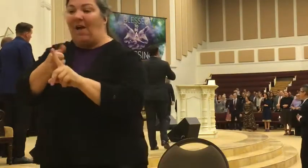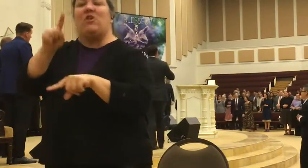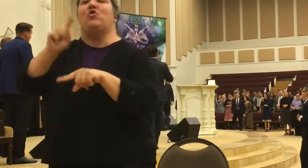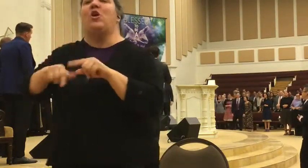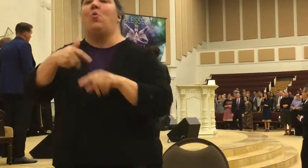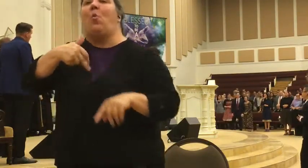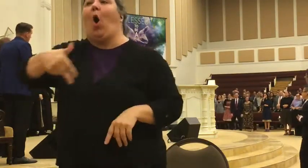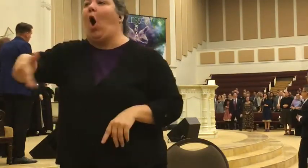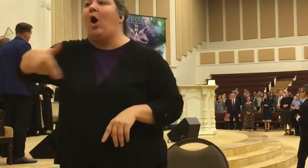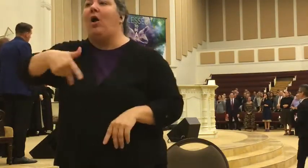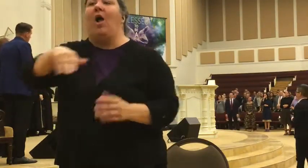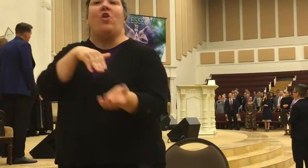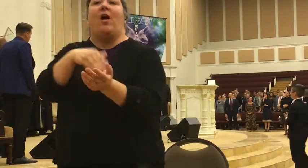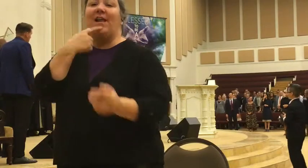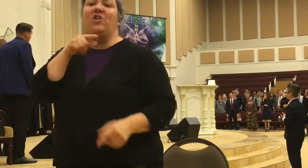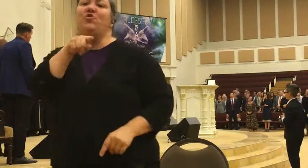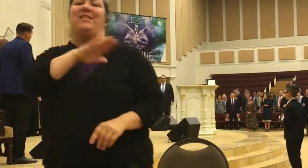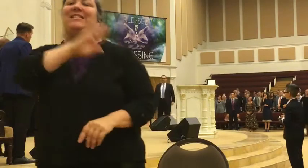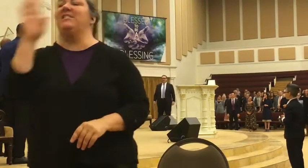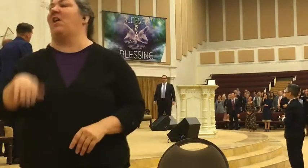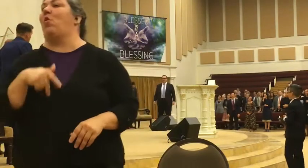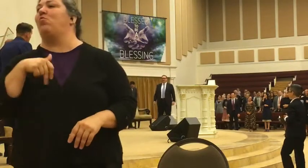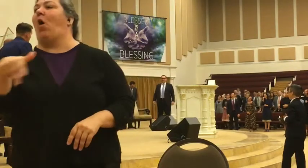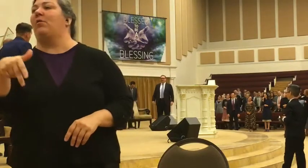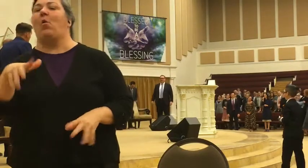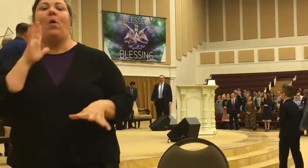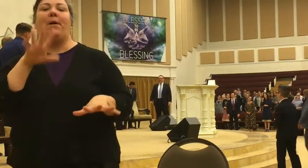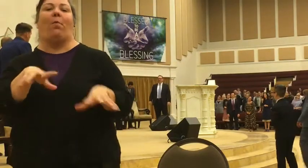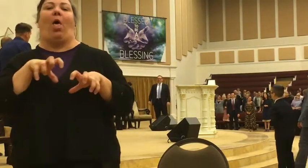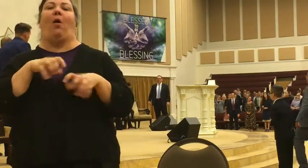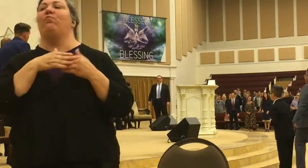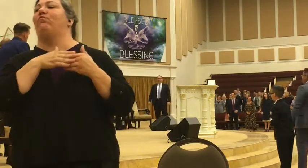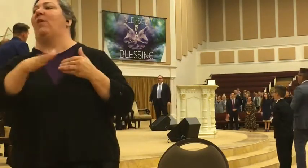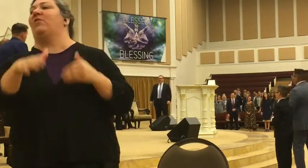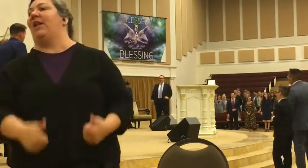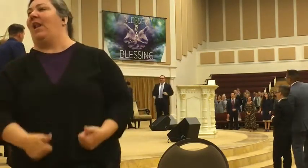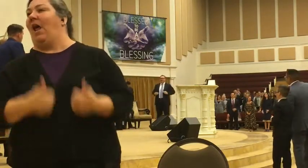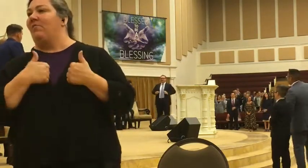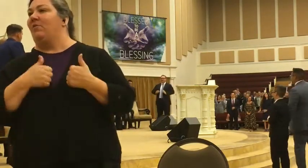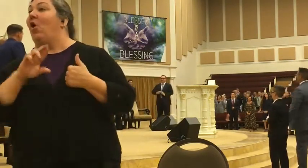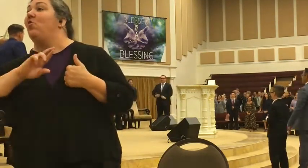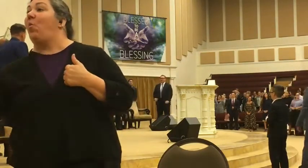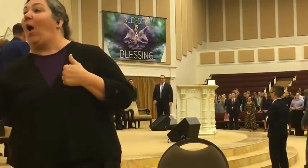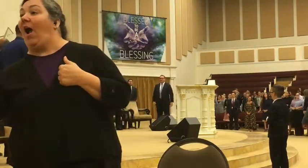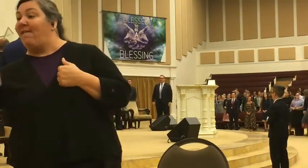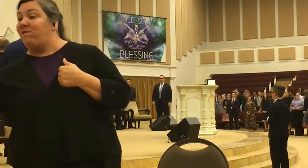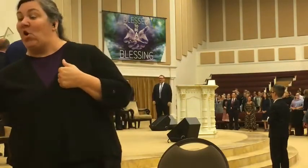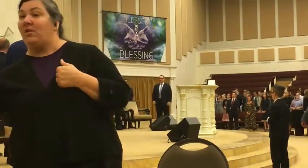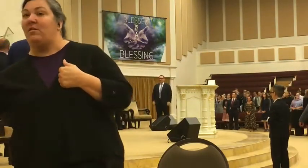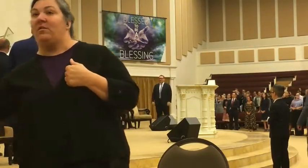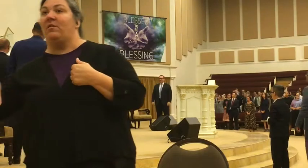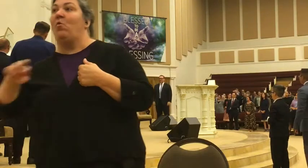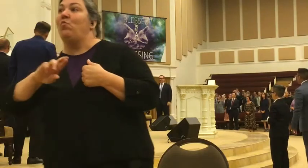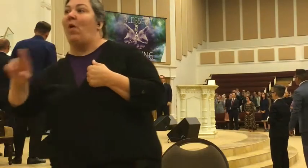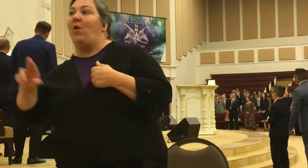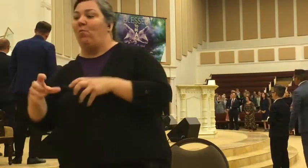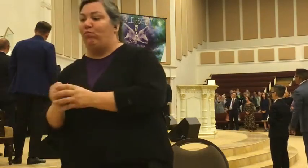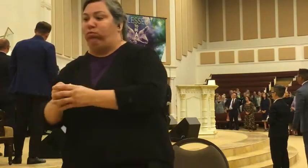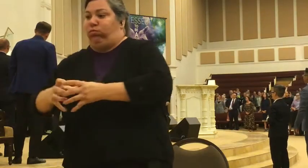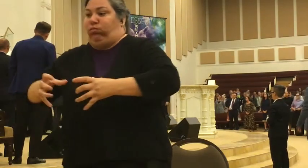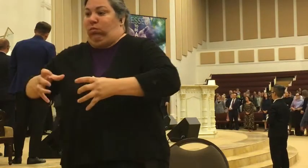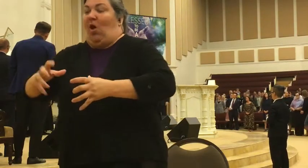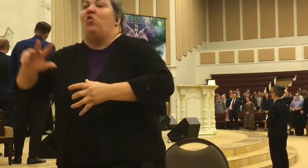The doctor said he'd never walk again. They said he'd be paralyzed the rest of his life. His right foot was swollen three times the normal foot.